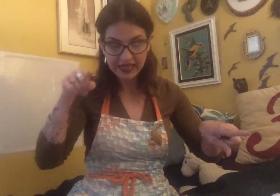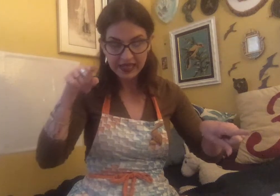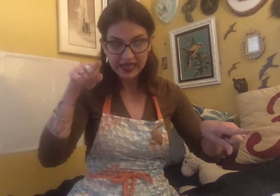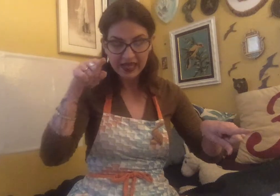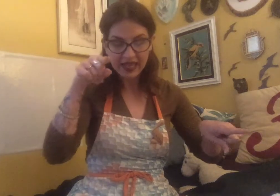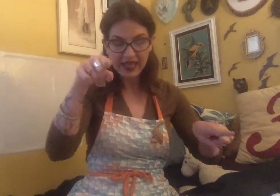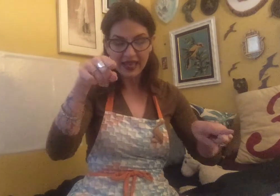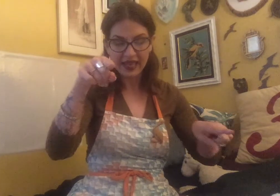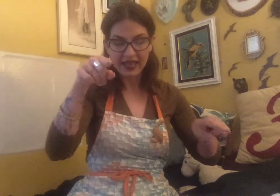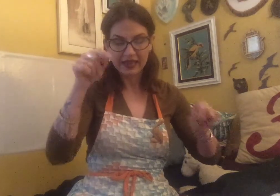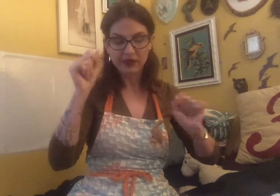F.